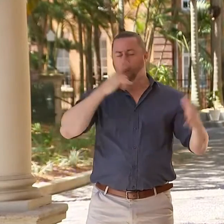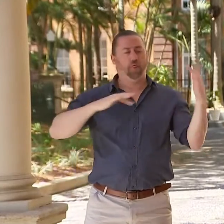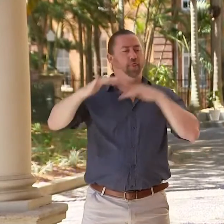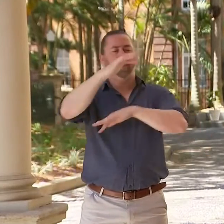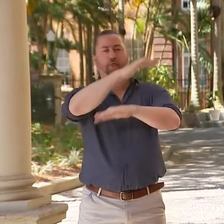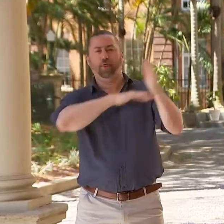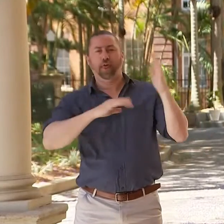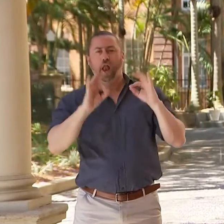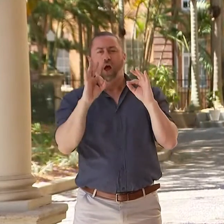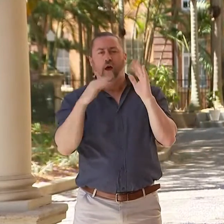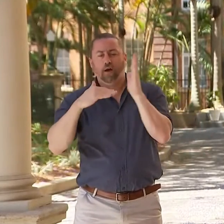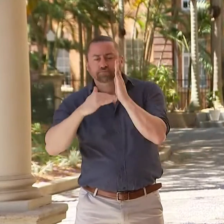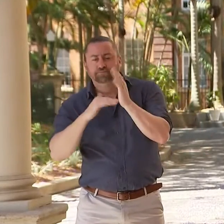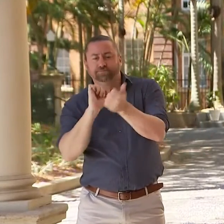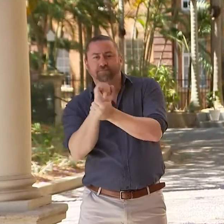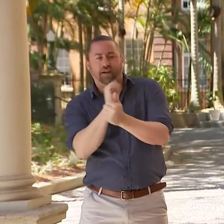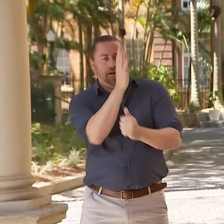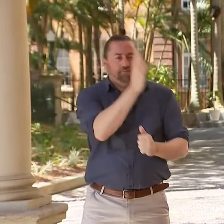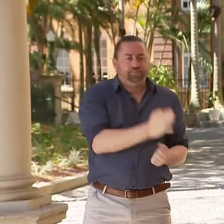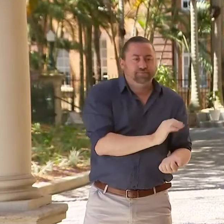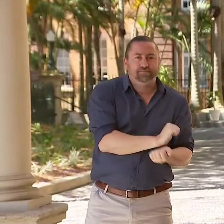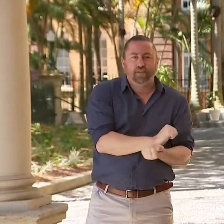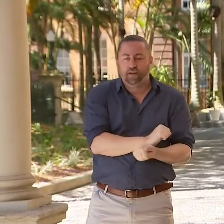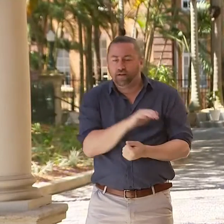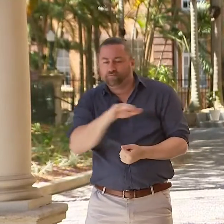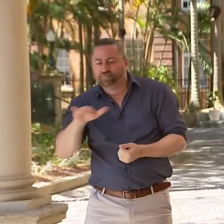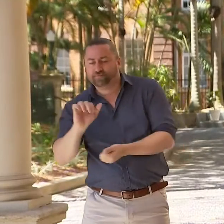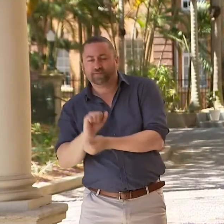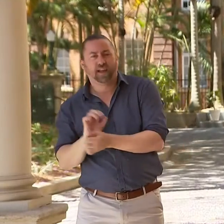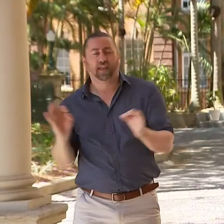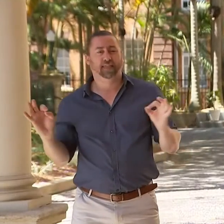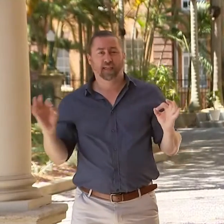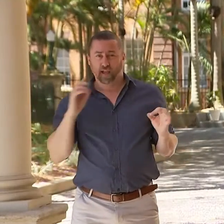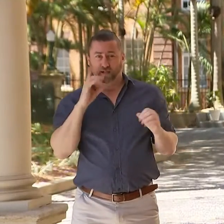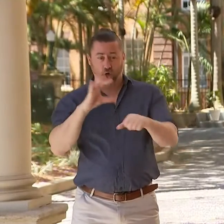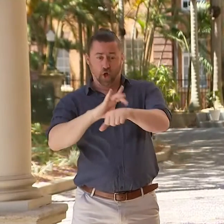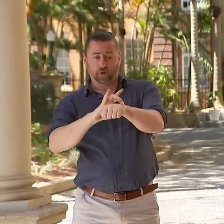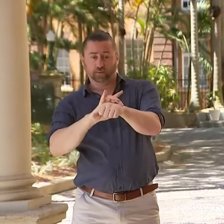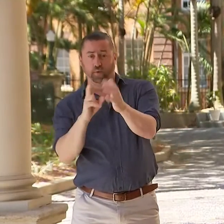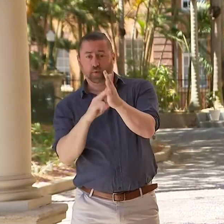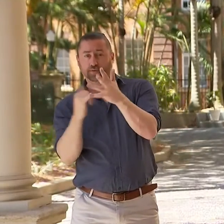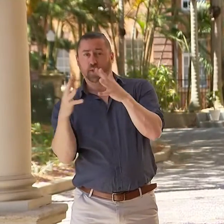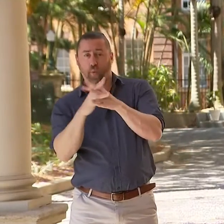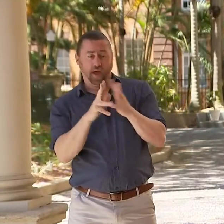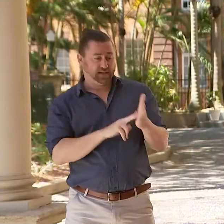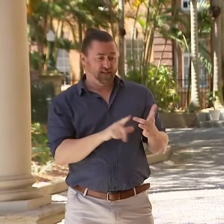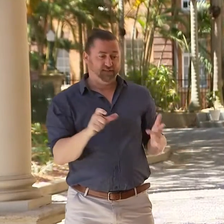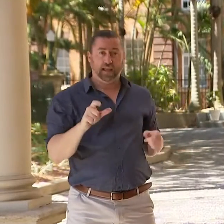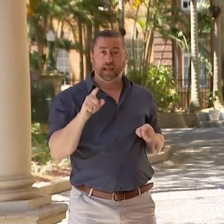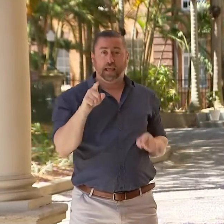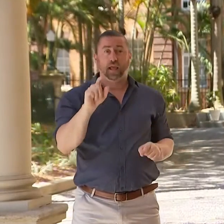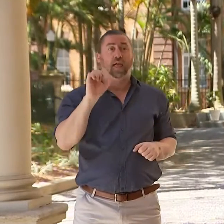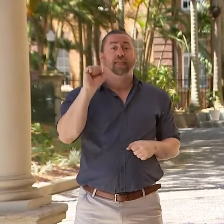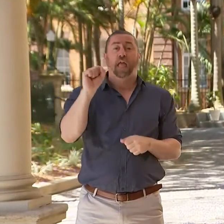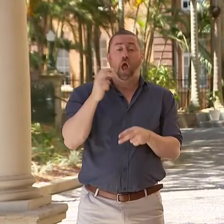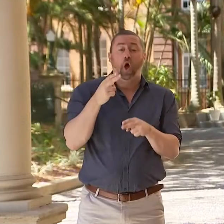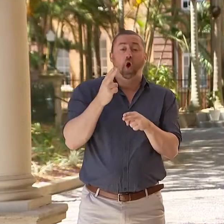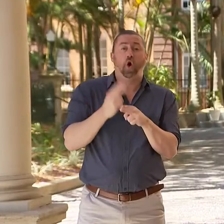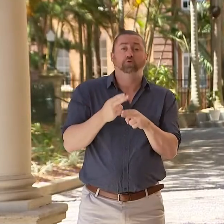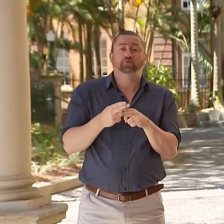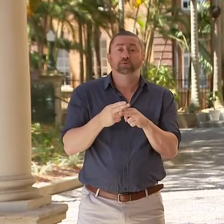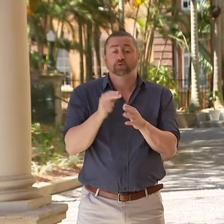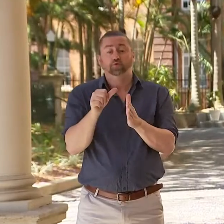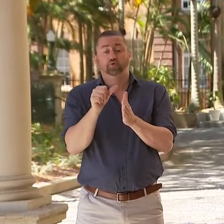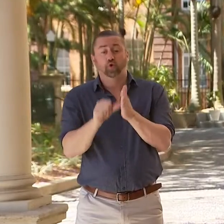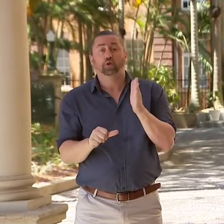cope, there will be an impact. Hospitals in New South Wales and Victoria have dramatically scaled back non-urgent elective surgery.